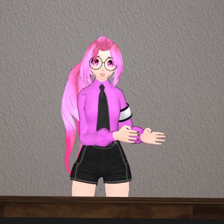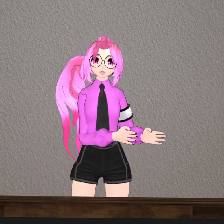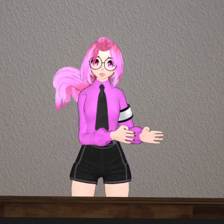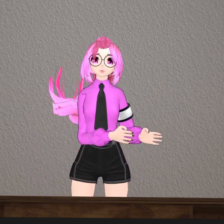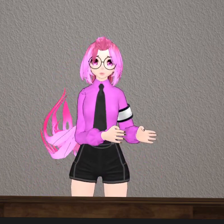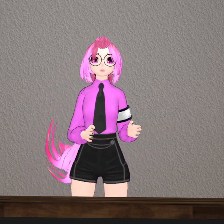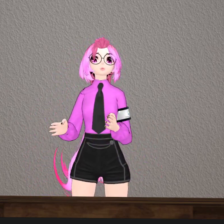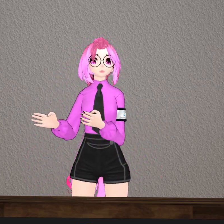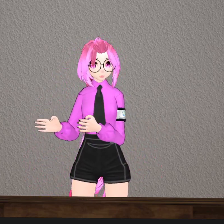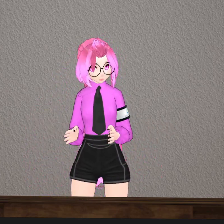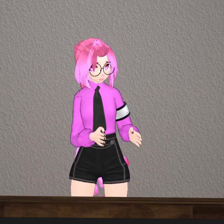Plan.